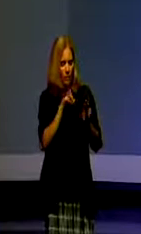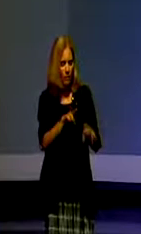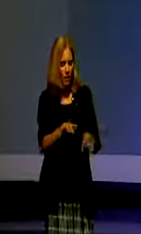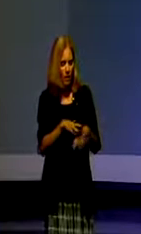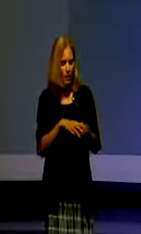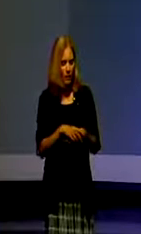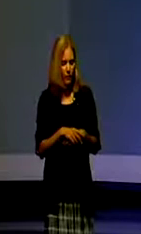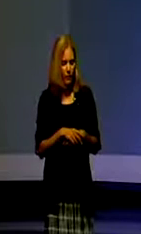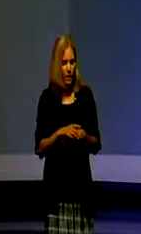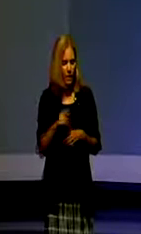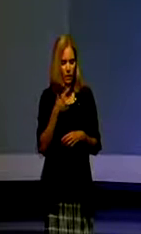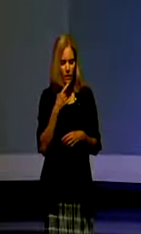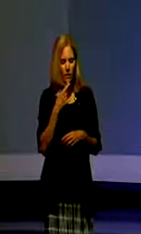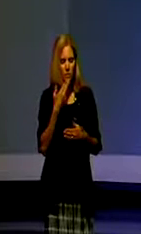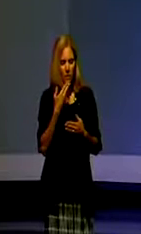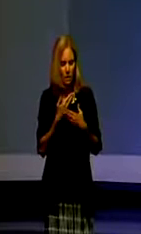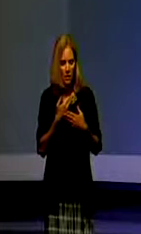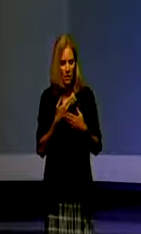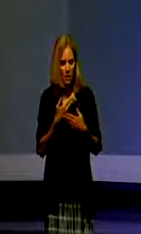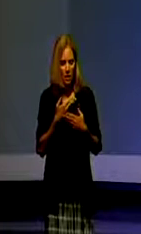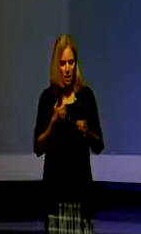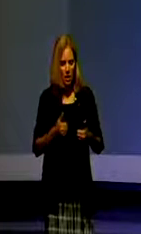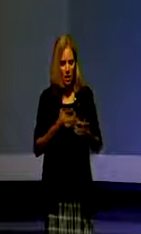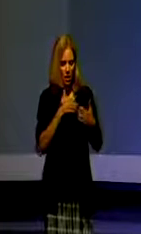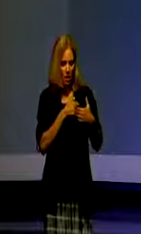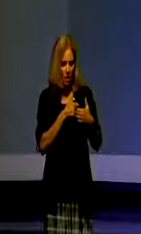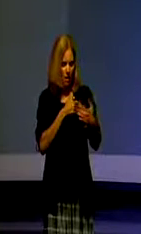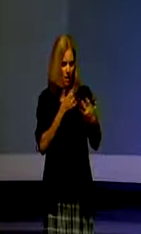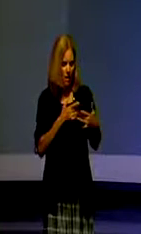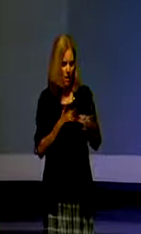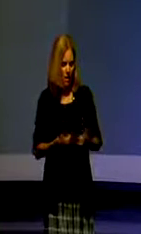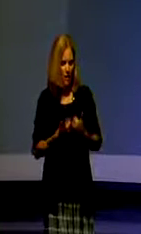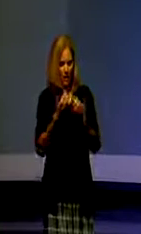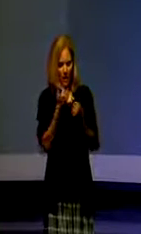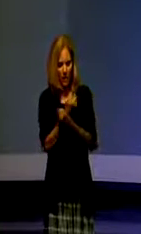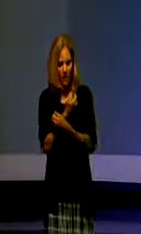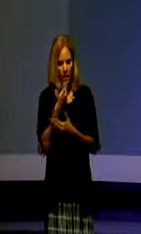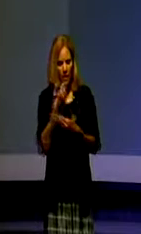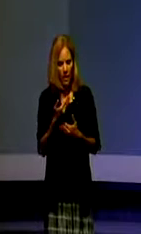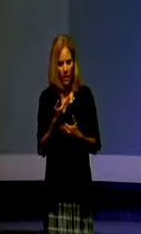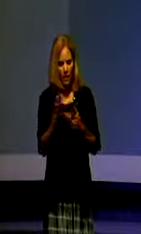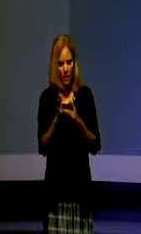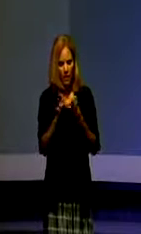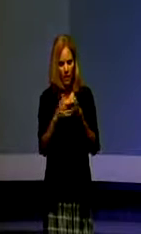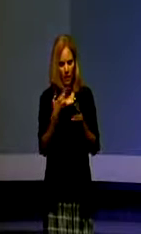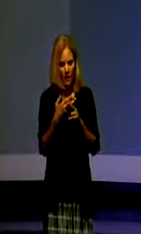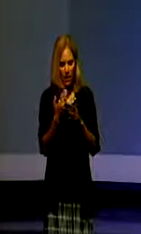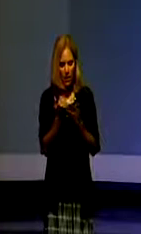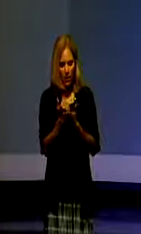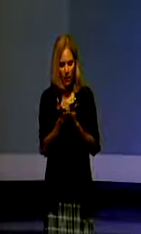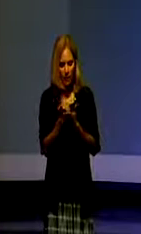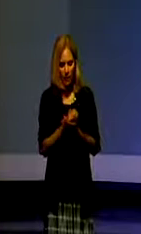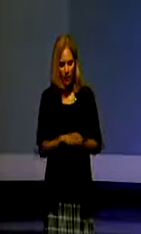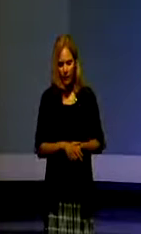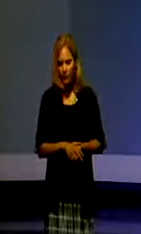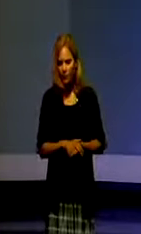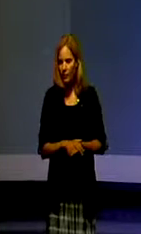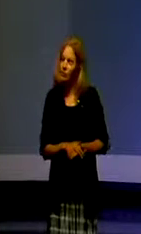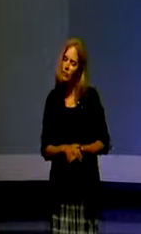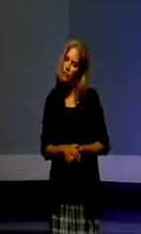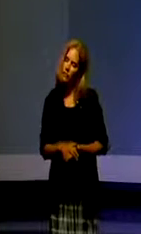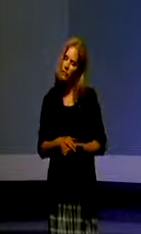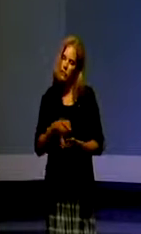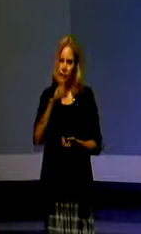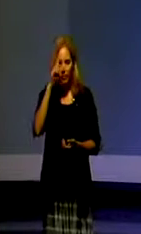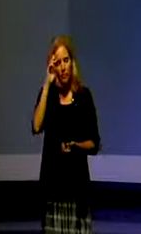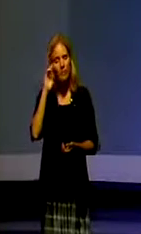as you would see fit in our hearts and lives. We love you and we thank you, and it is in Jesus' name we pray. Amen. Well,